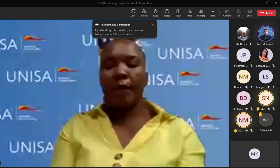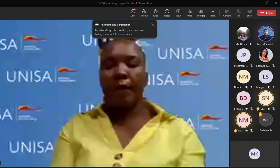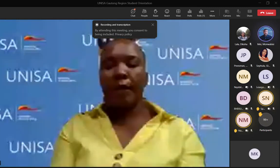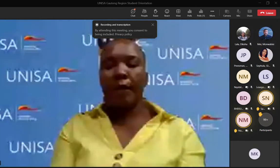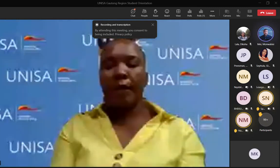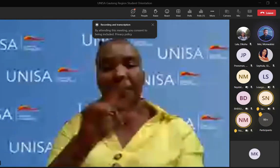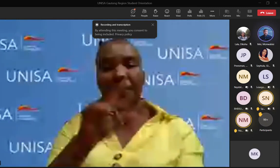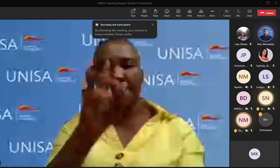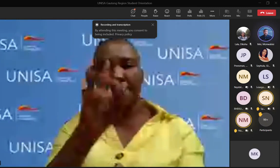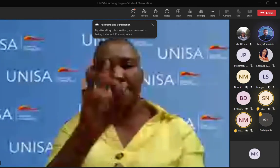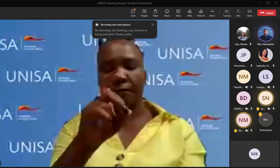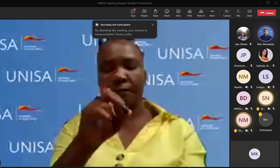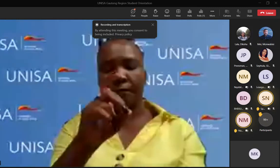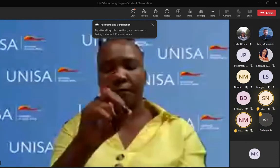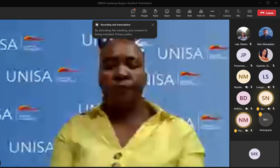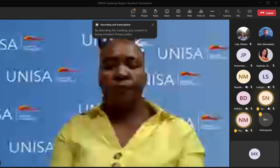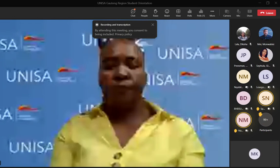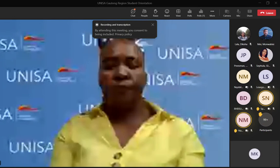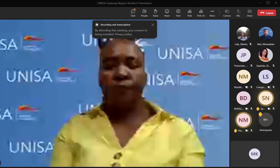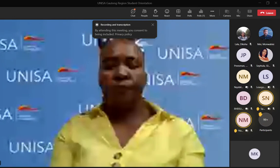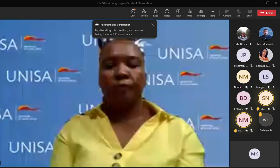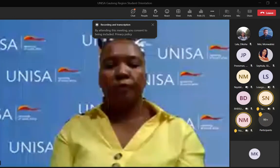question hello